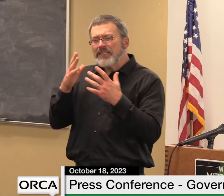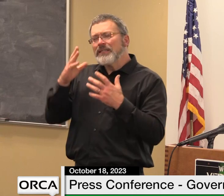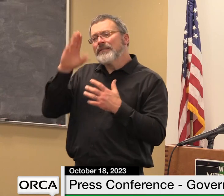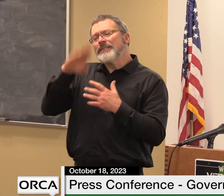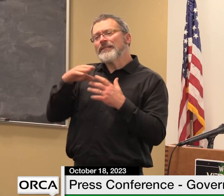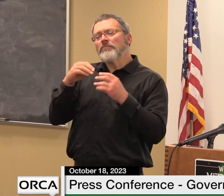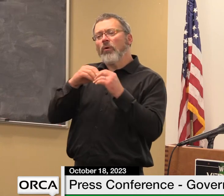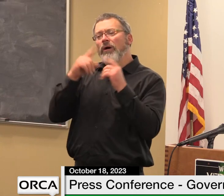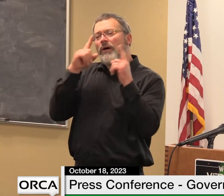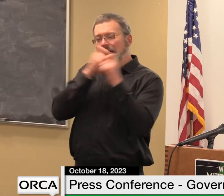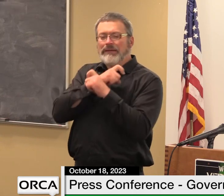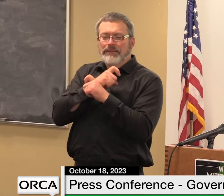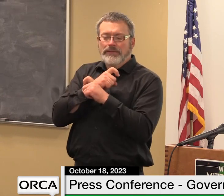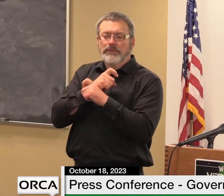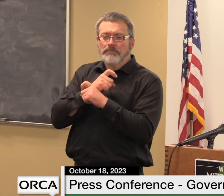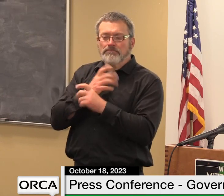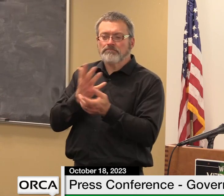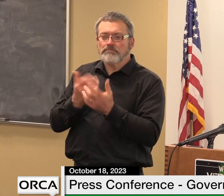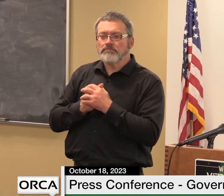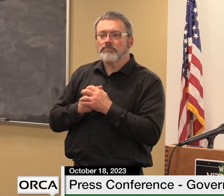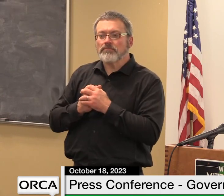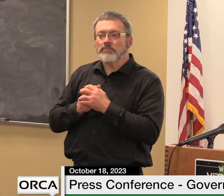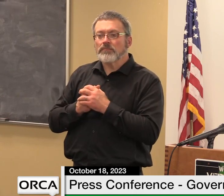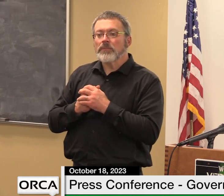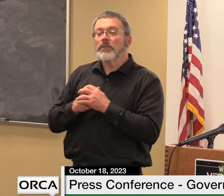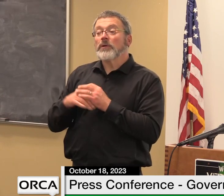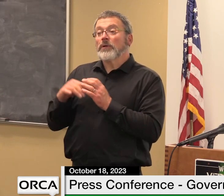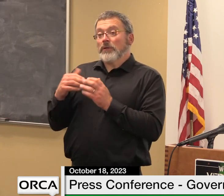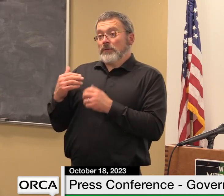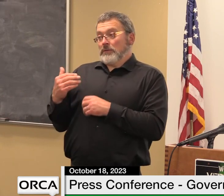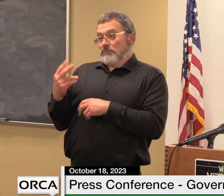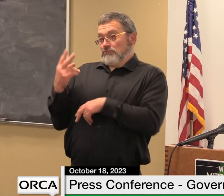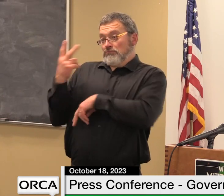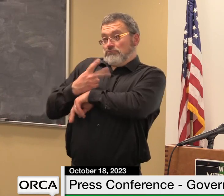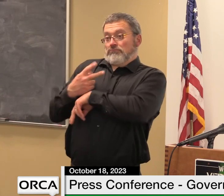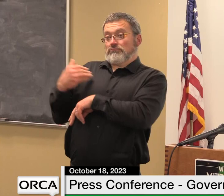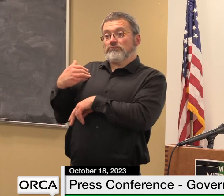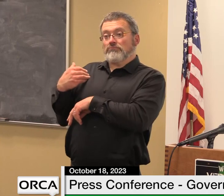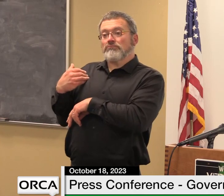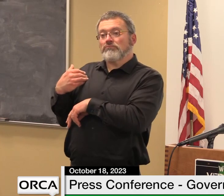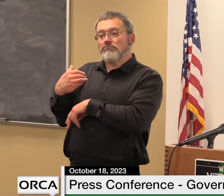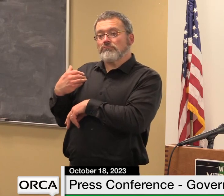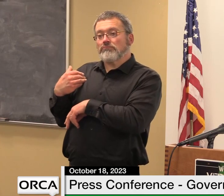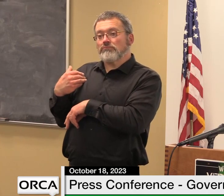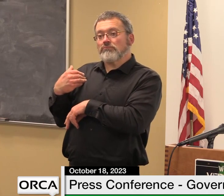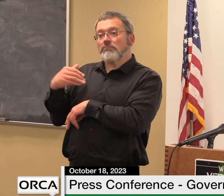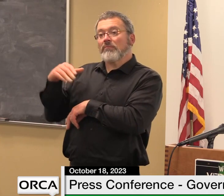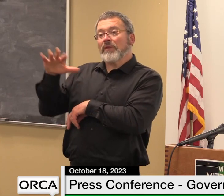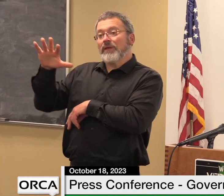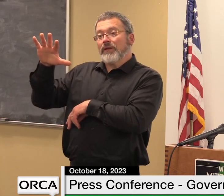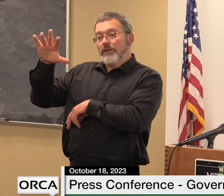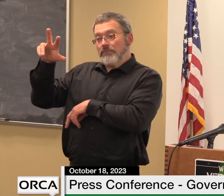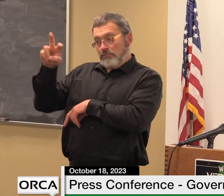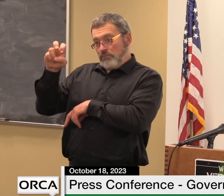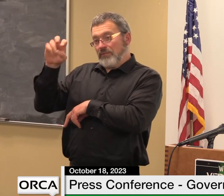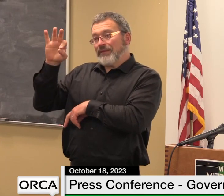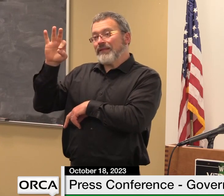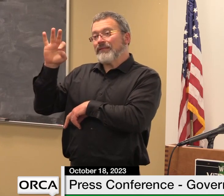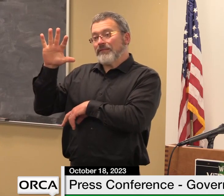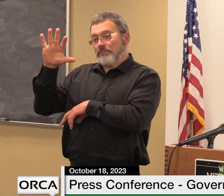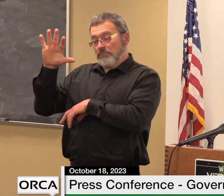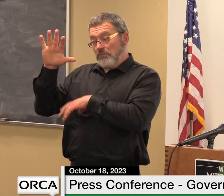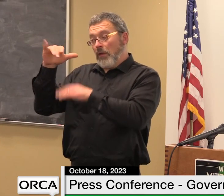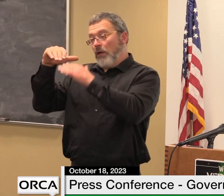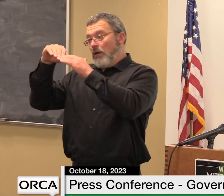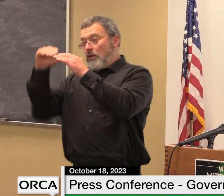of the beginning of the week, they've been able to connect with 95 of these households. 27